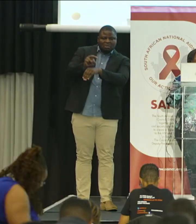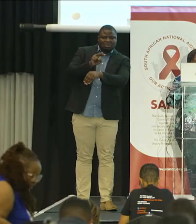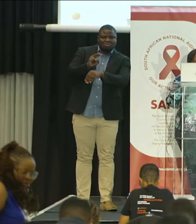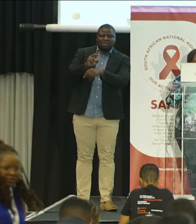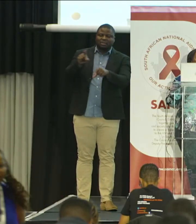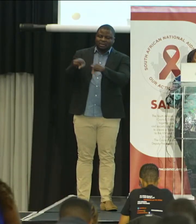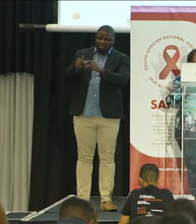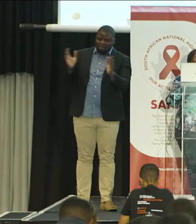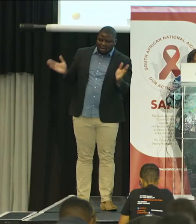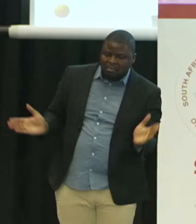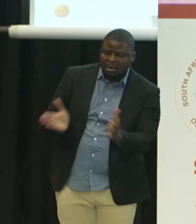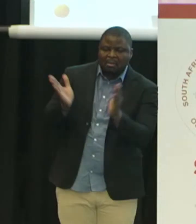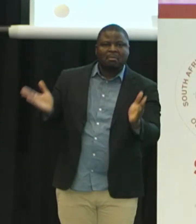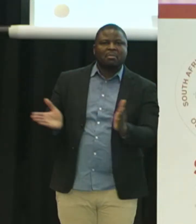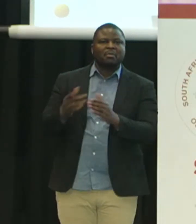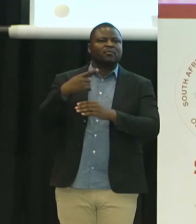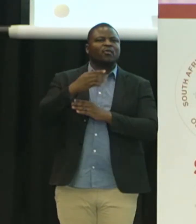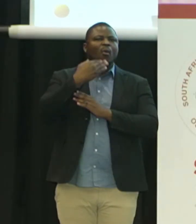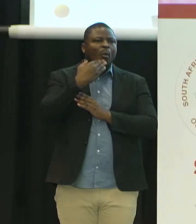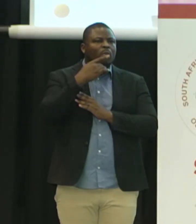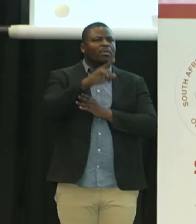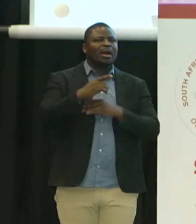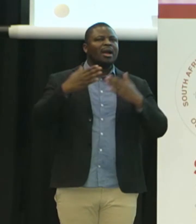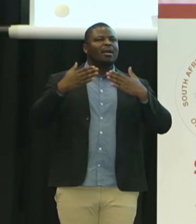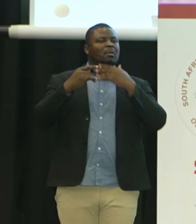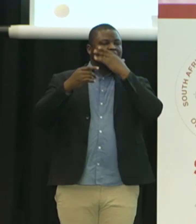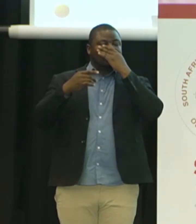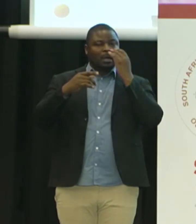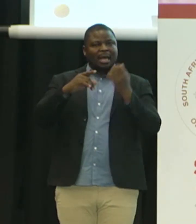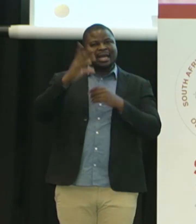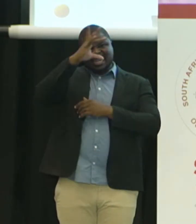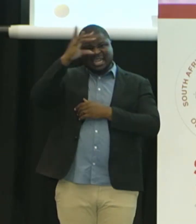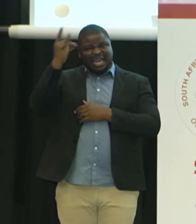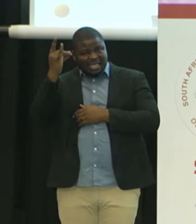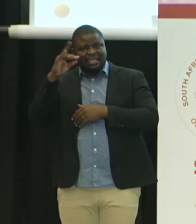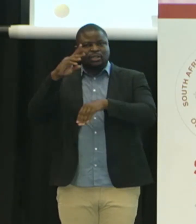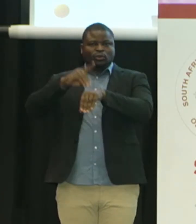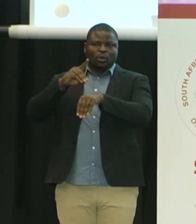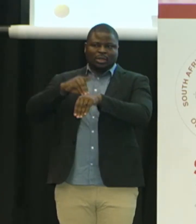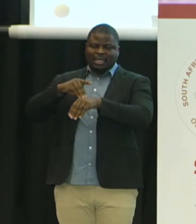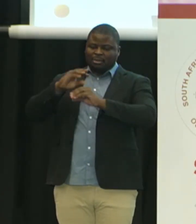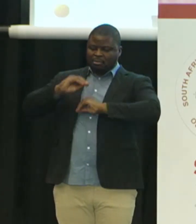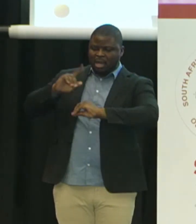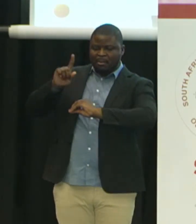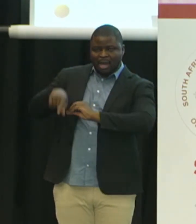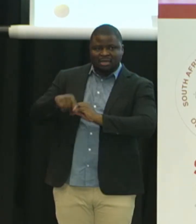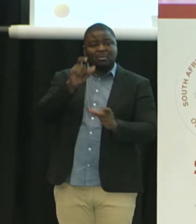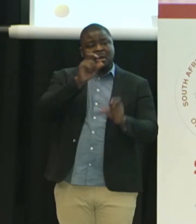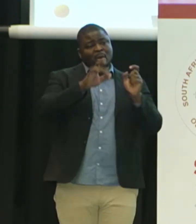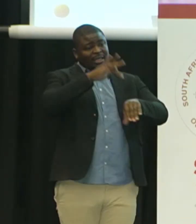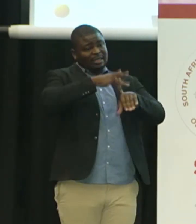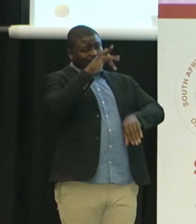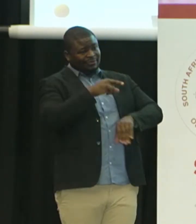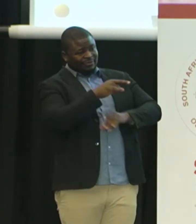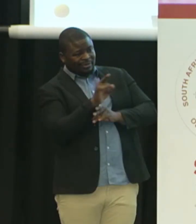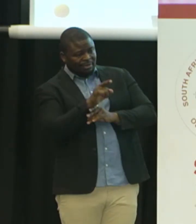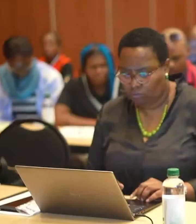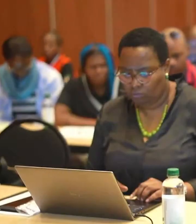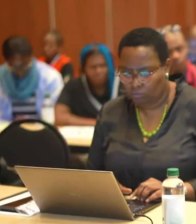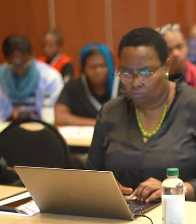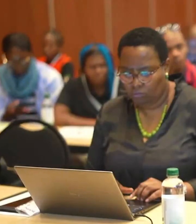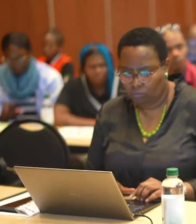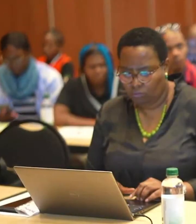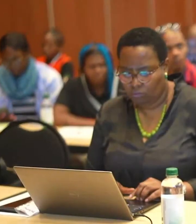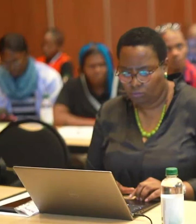our health care providers regarding how to manage key population. And then colleagues, I